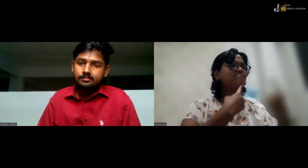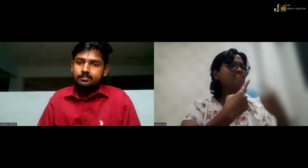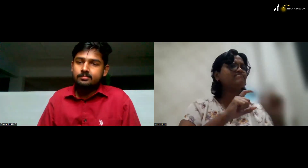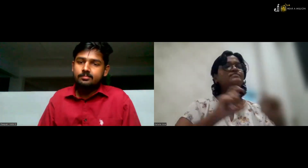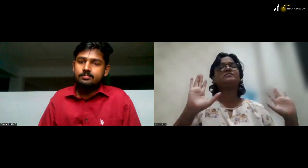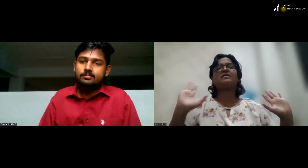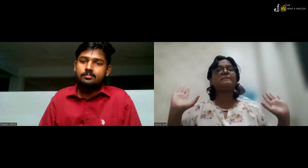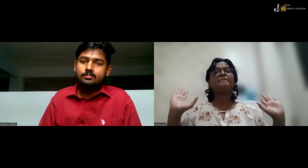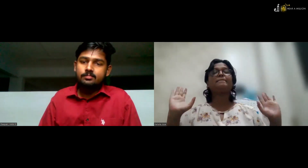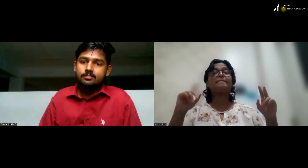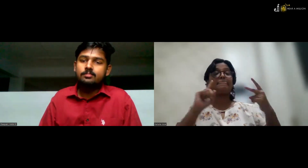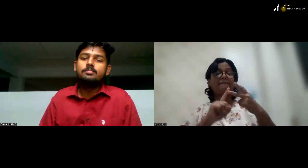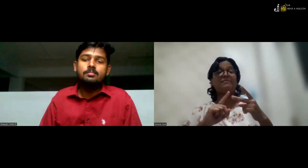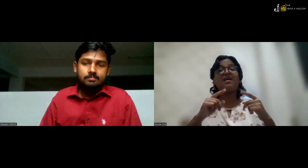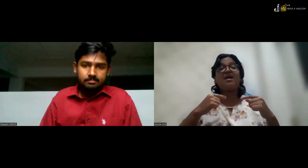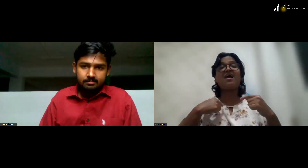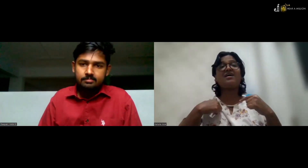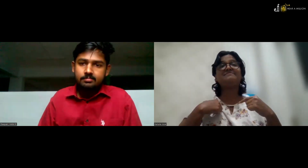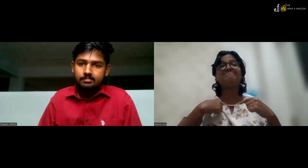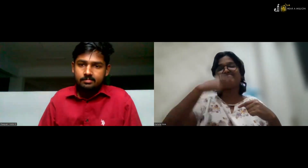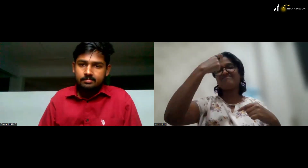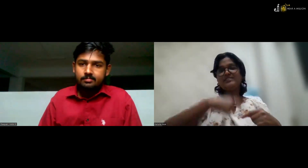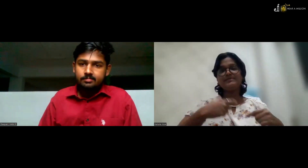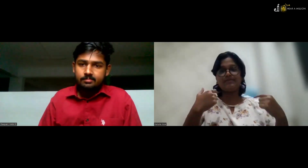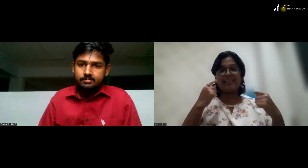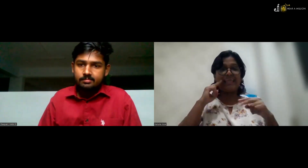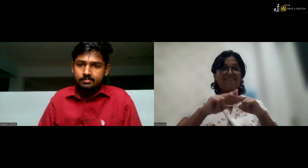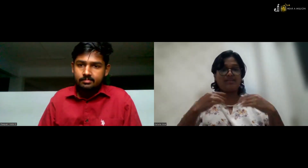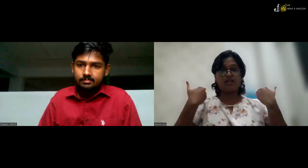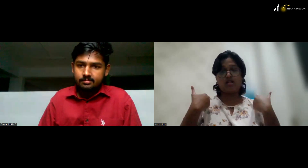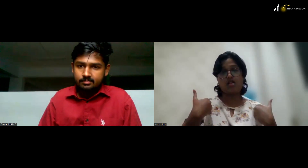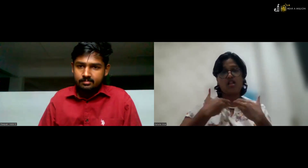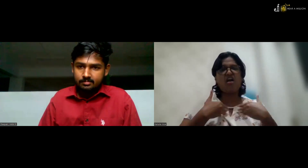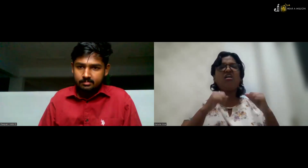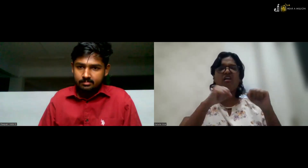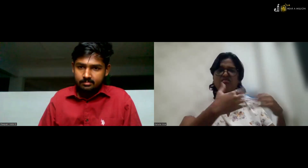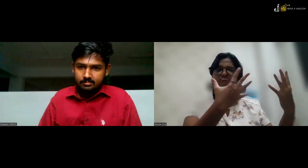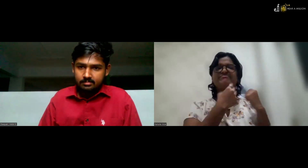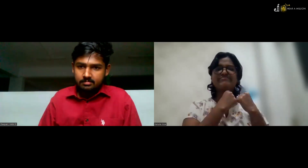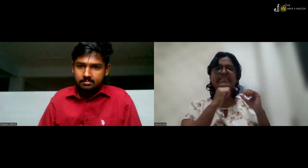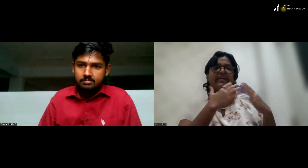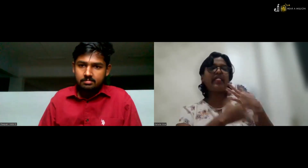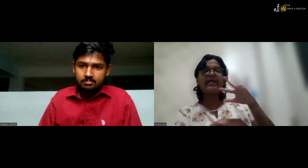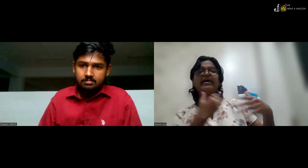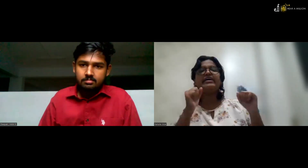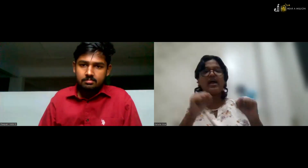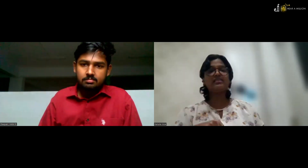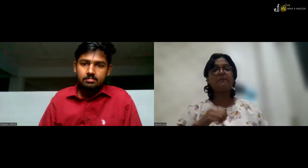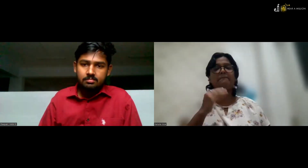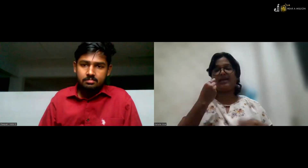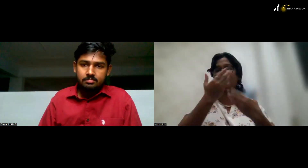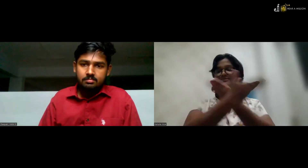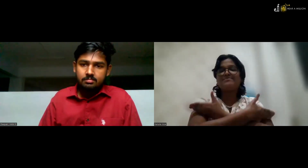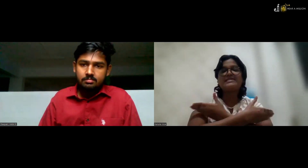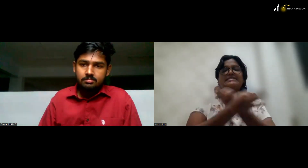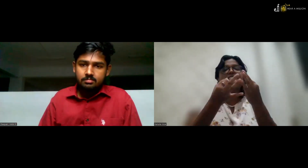it would be not a easy thing for them. Also, if I would be wearing